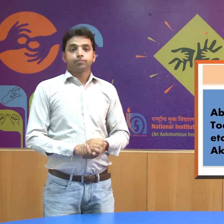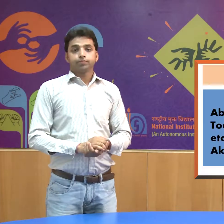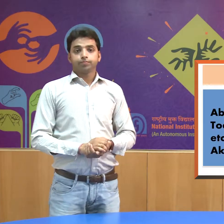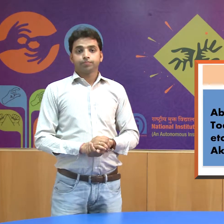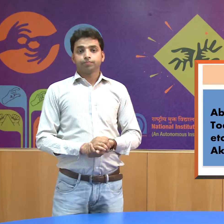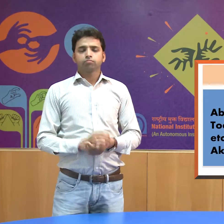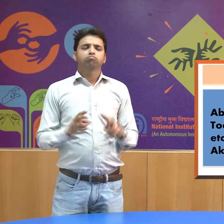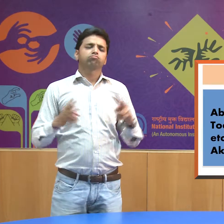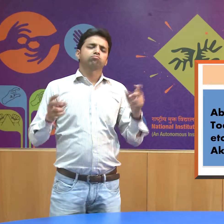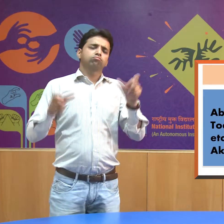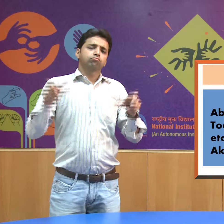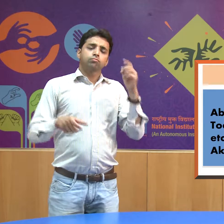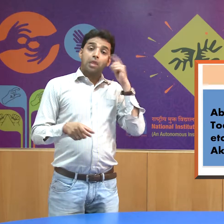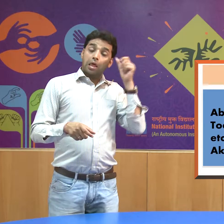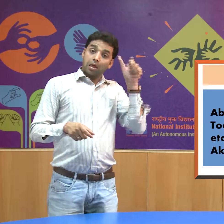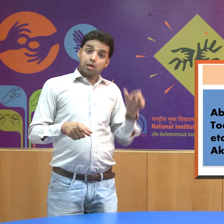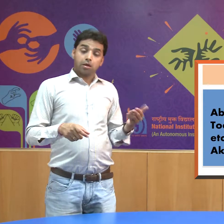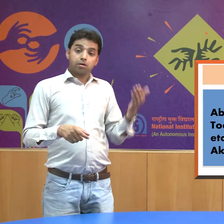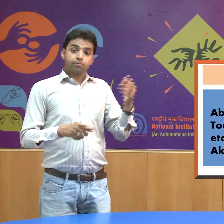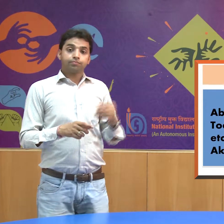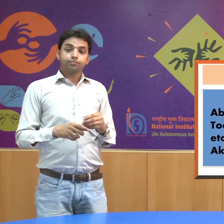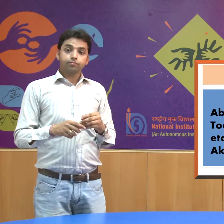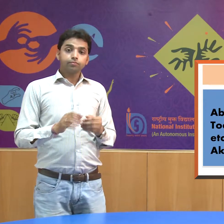Many scholars like Abul Fazl,